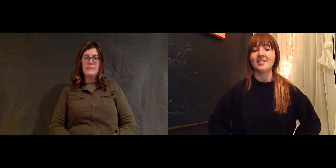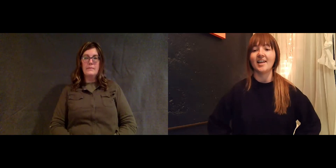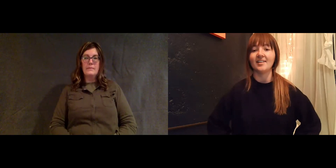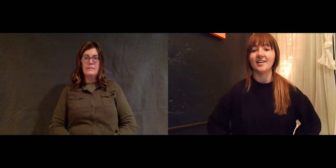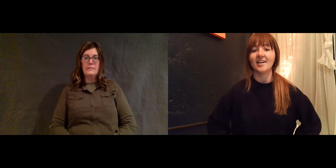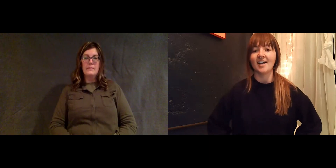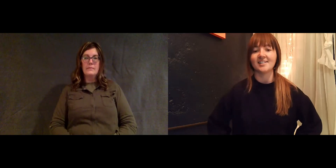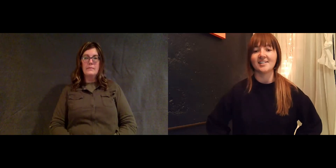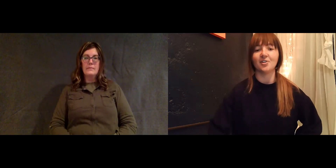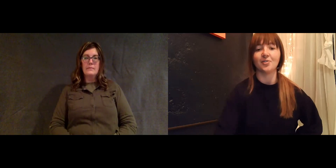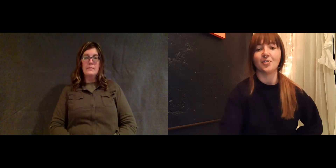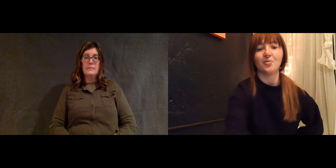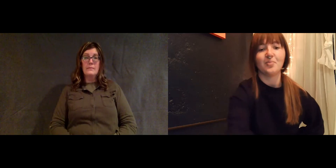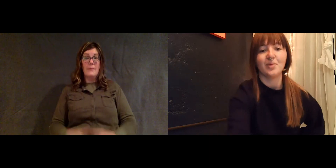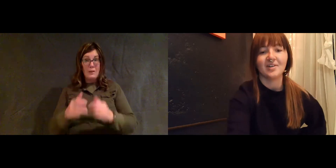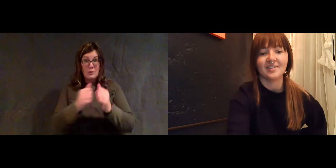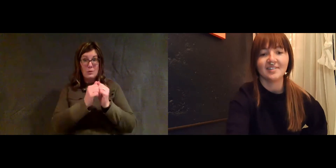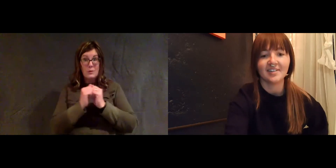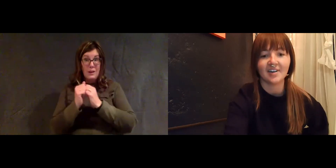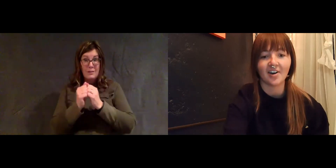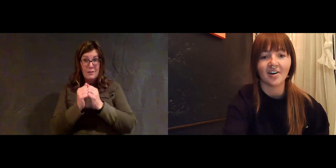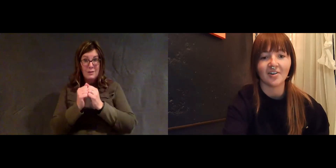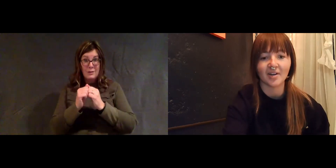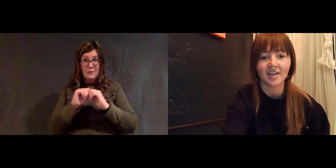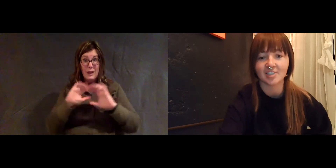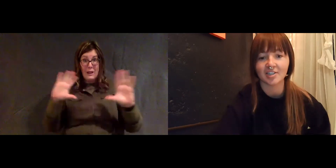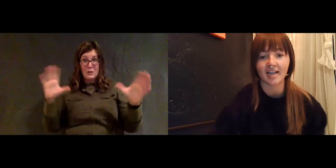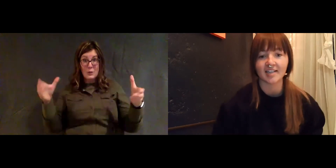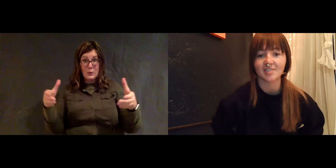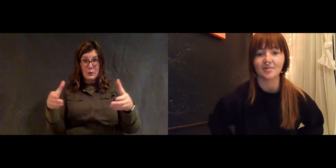And together as a group, all